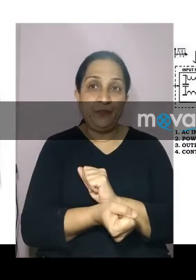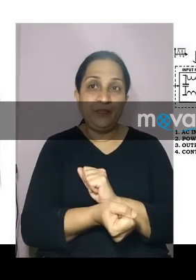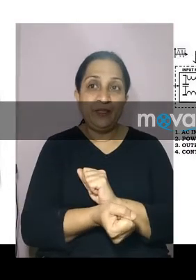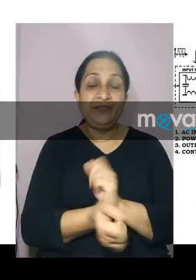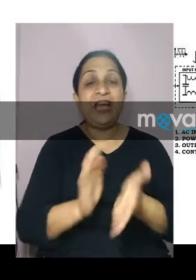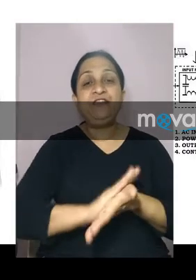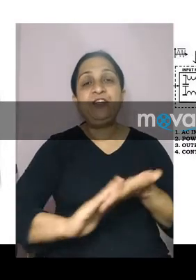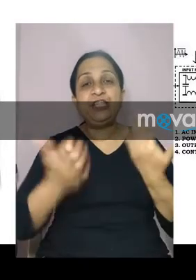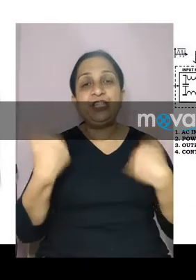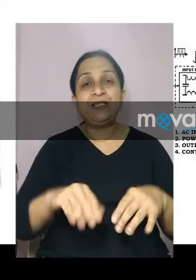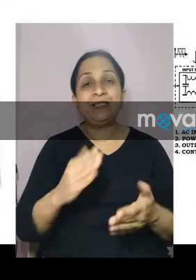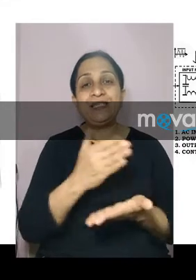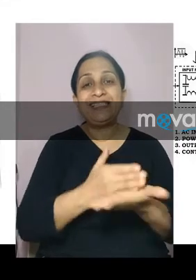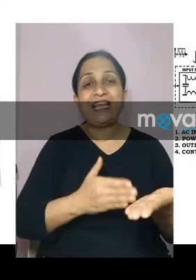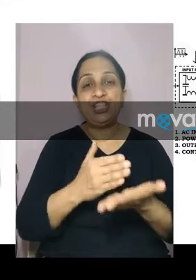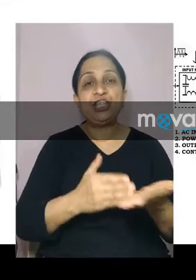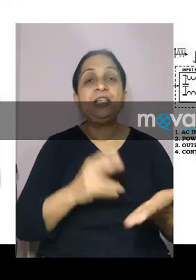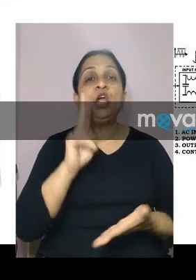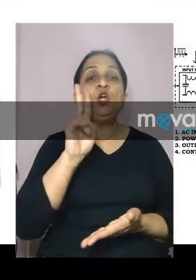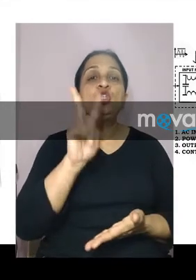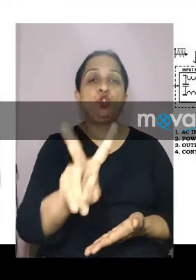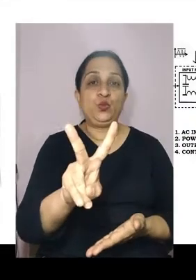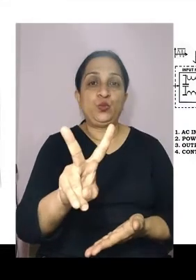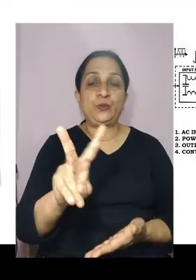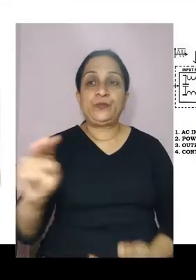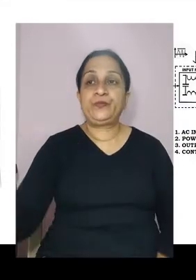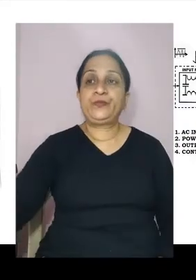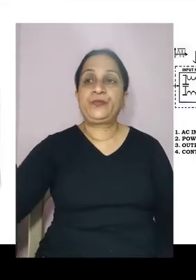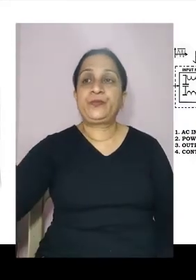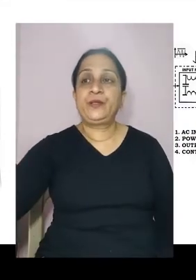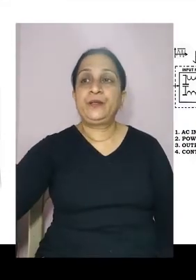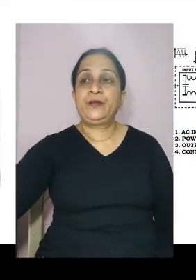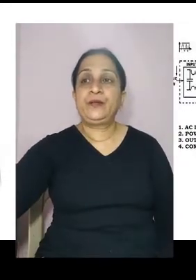transformer. That finishes the section 2.